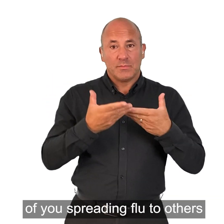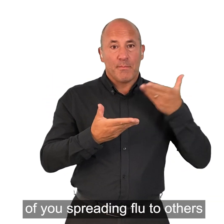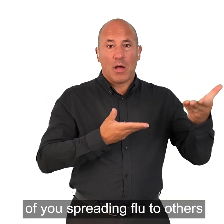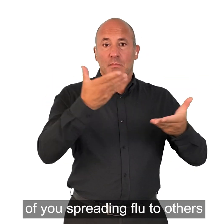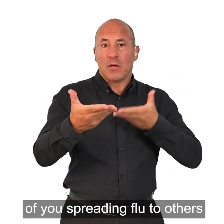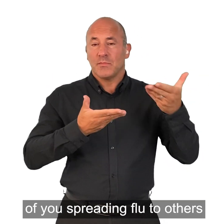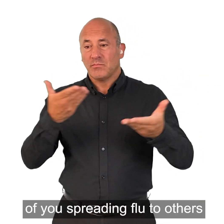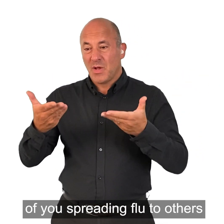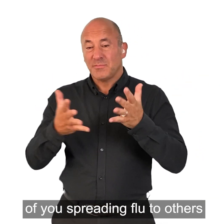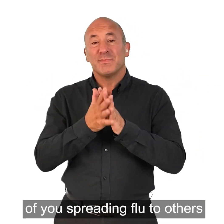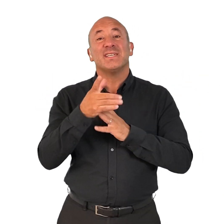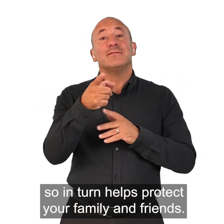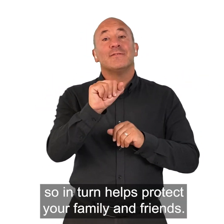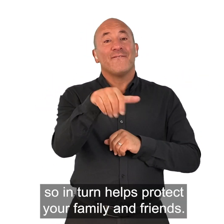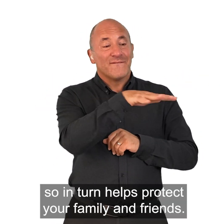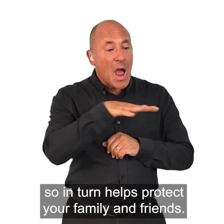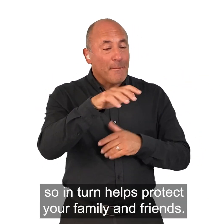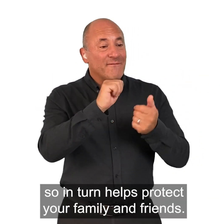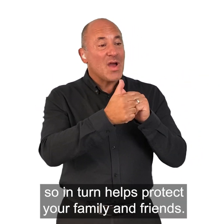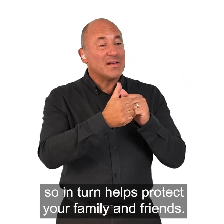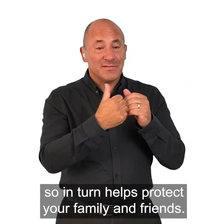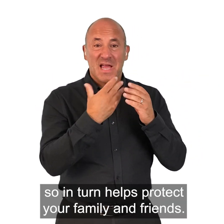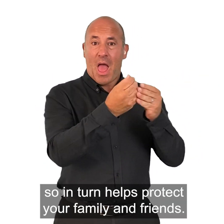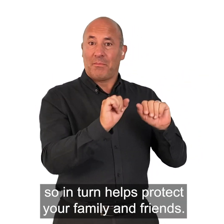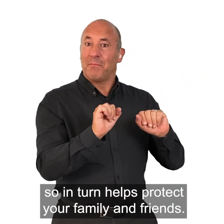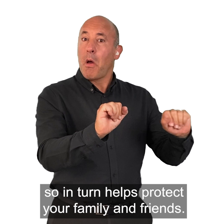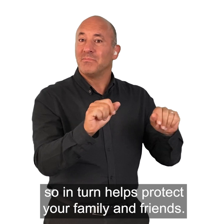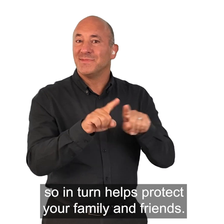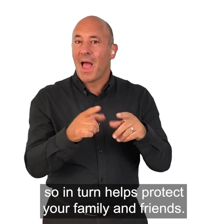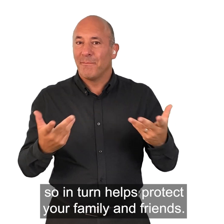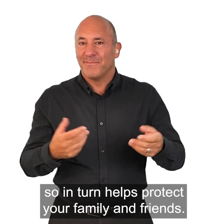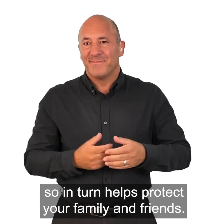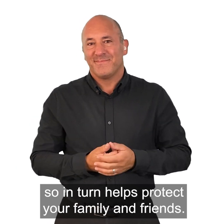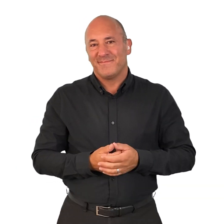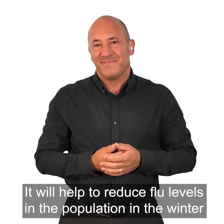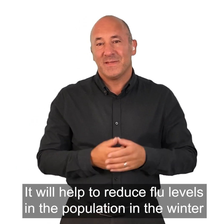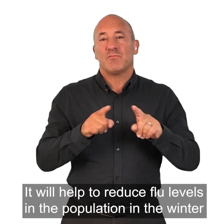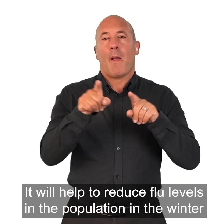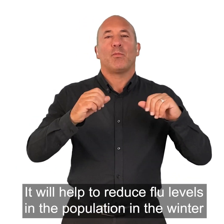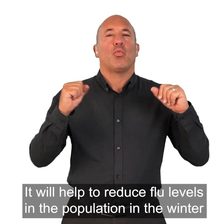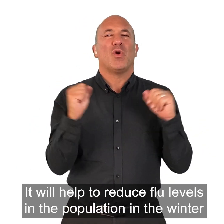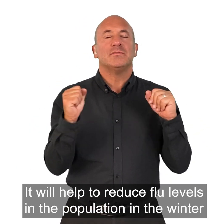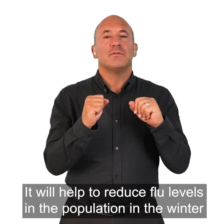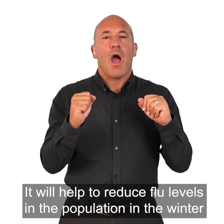of you spreading flu to others, so in turn helps protect your family and friends. It will help to reduce flu levels